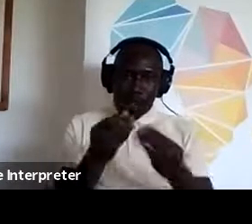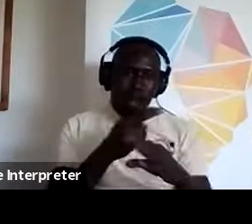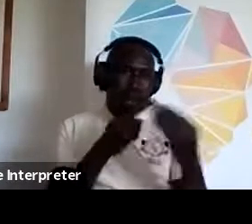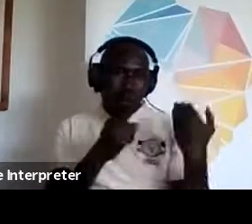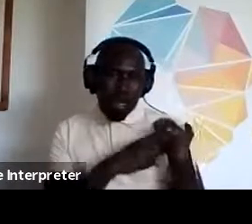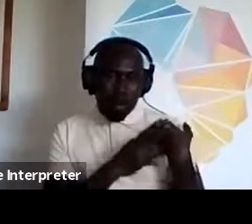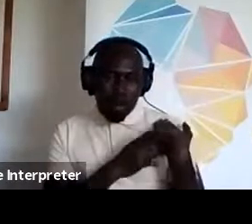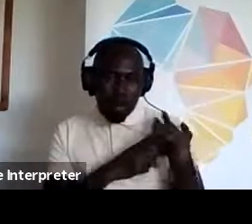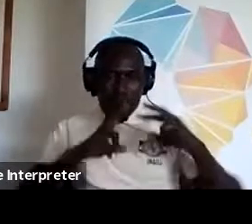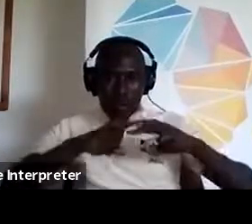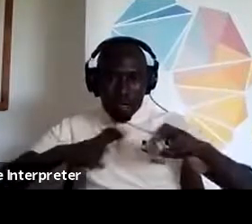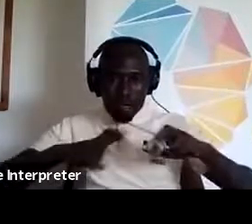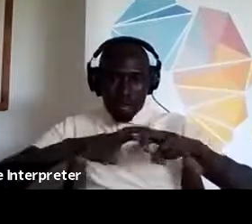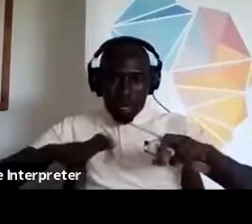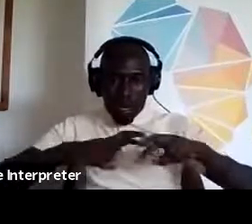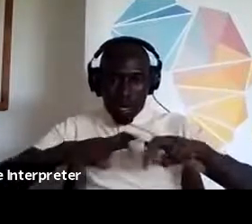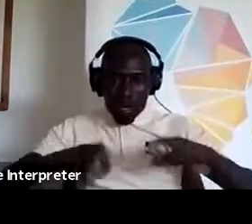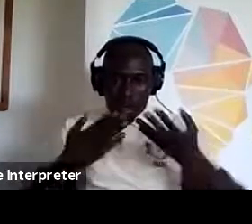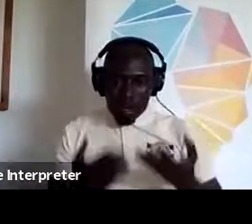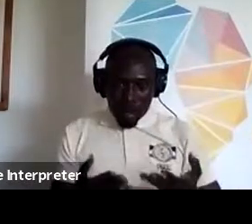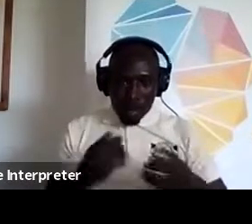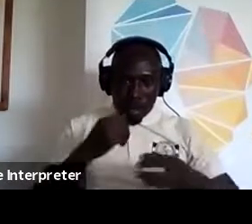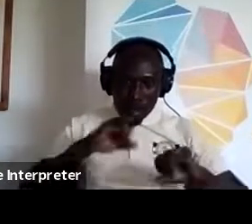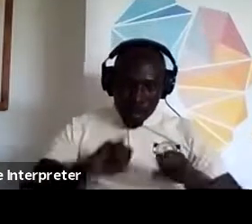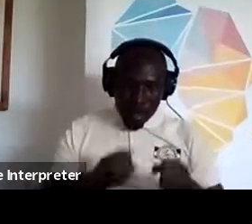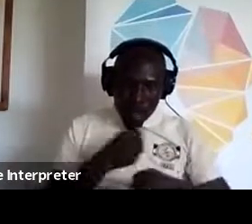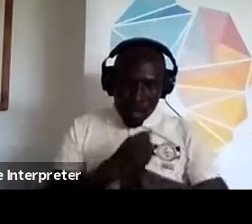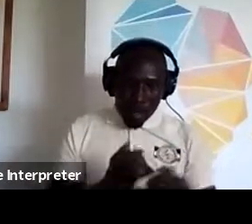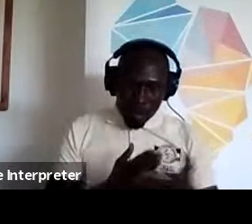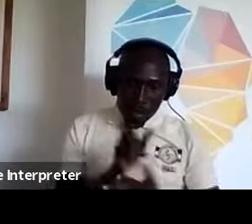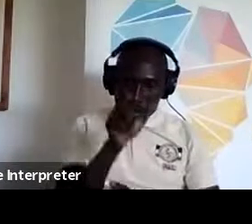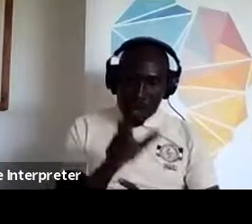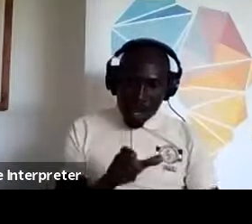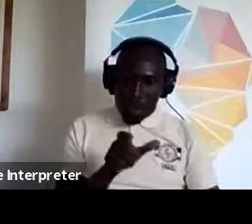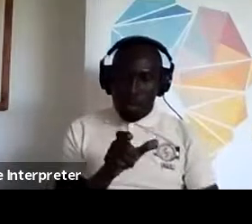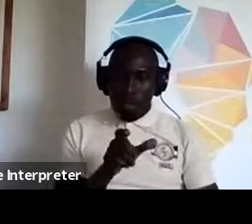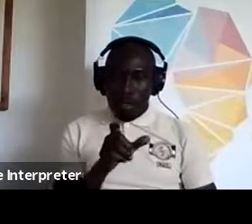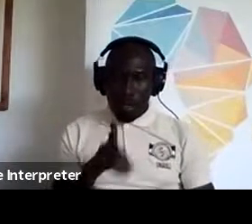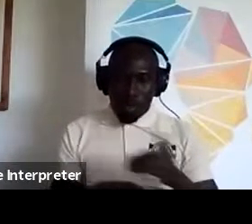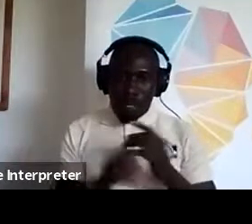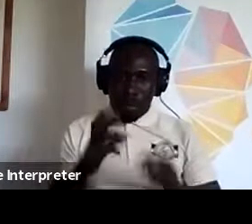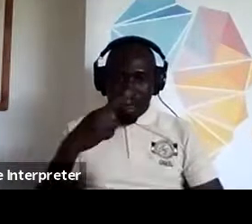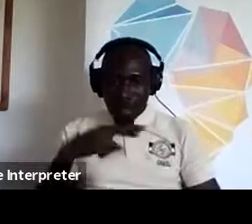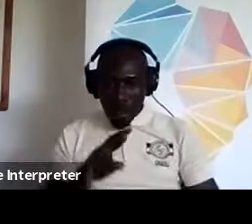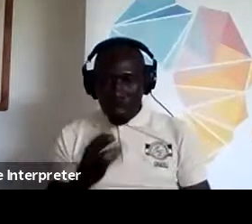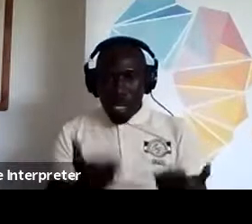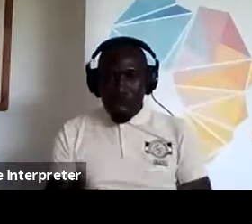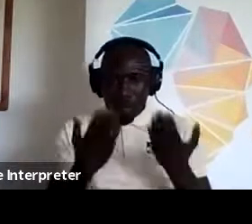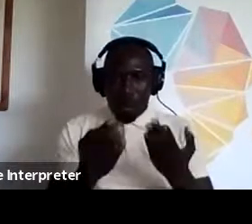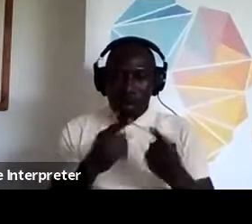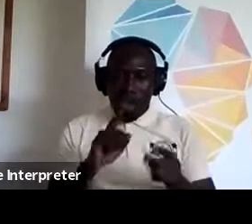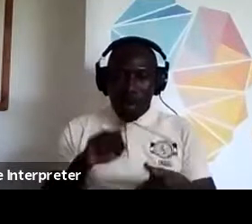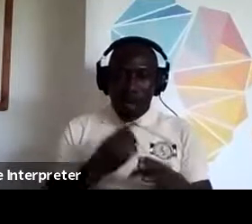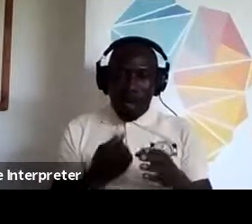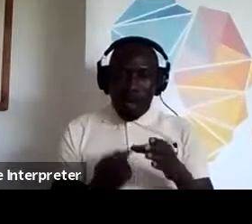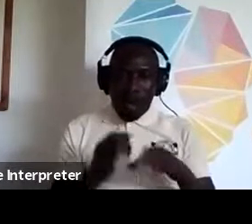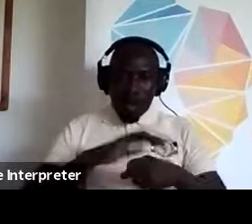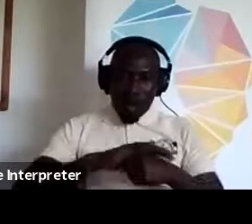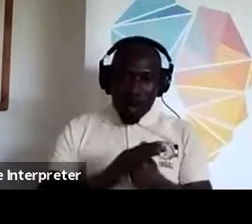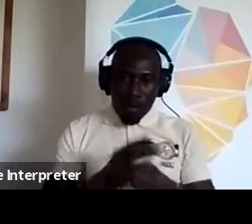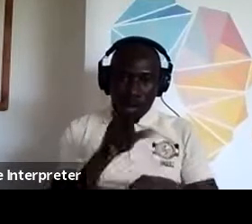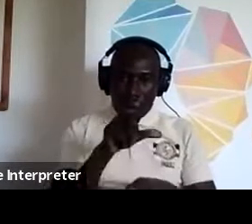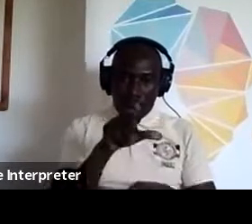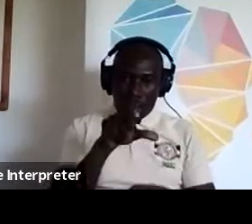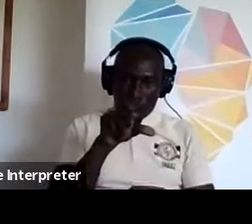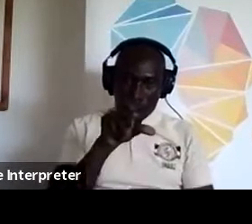and innovate to ensure that the rights of personal stability are really promoted and protected. But when COVID struck and then most of the